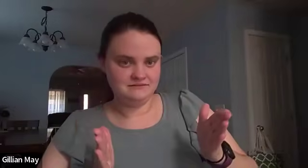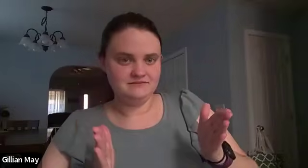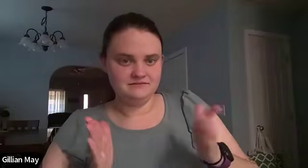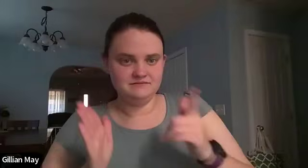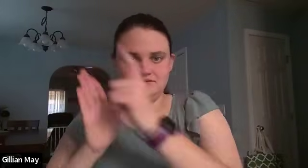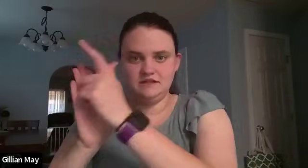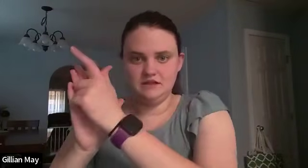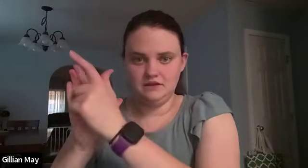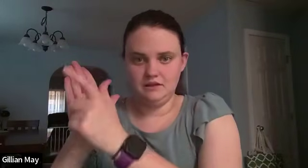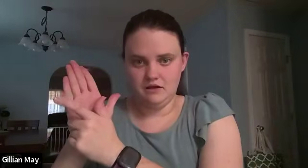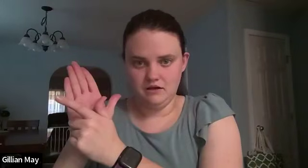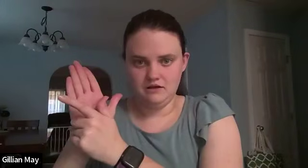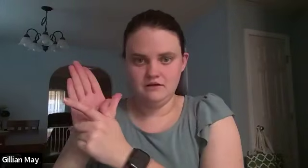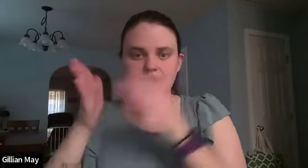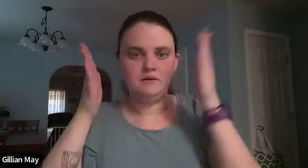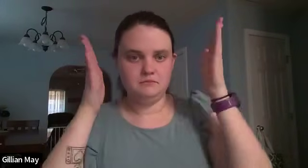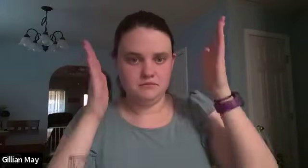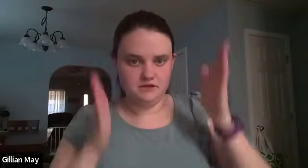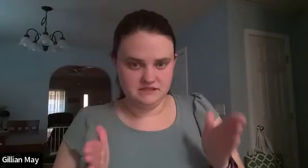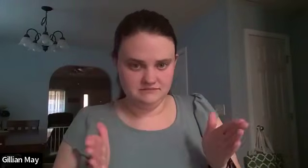person, law, person.